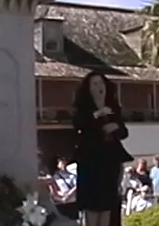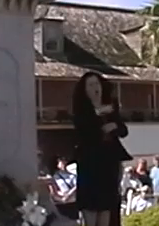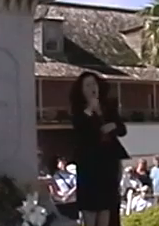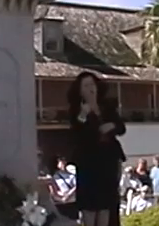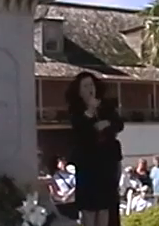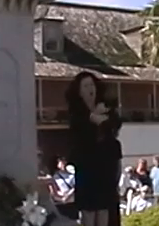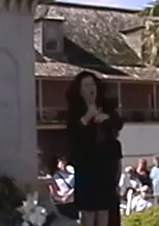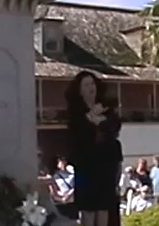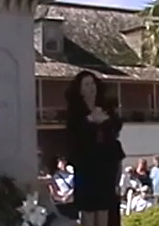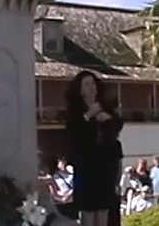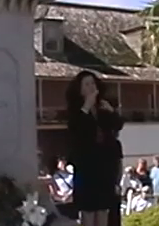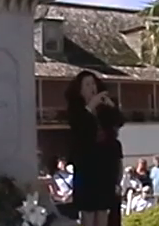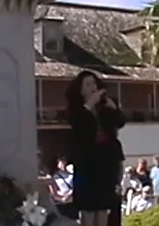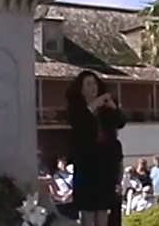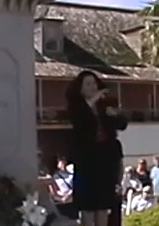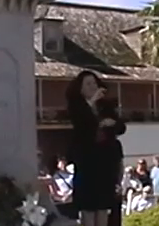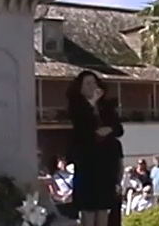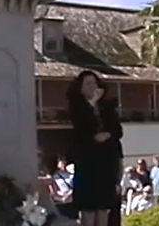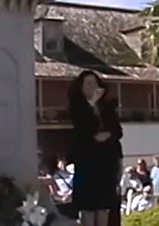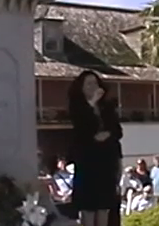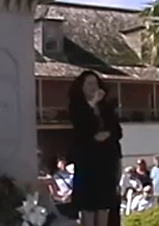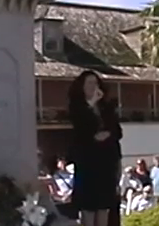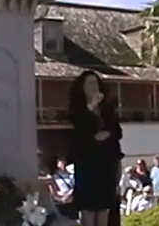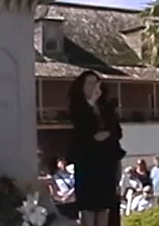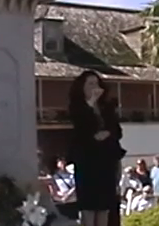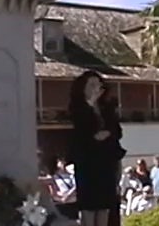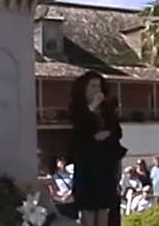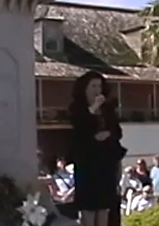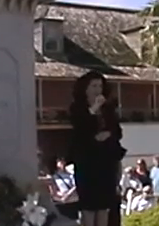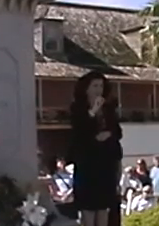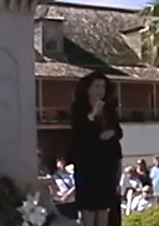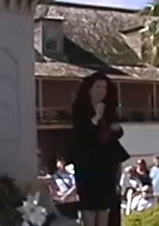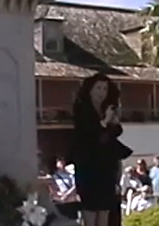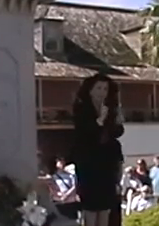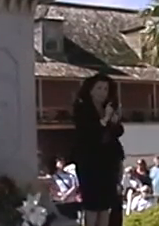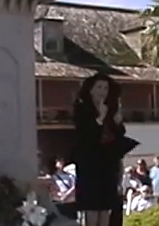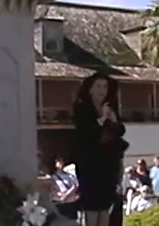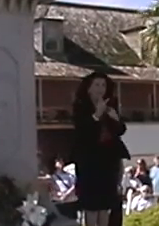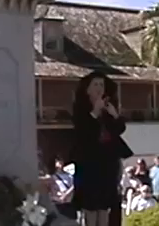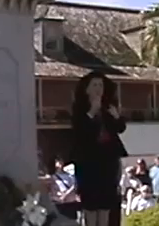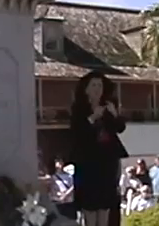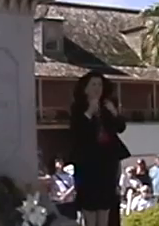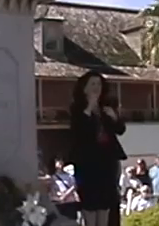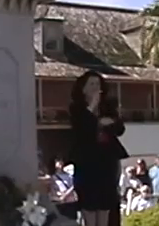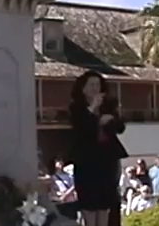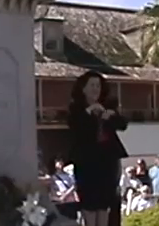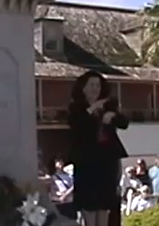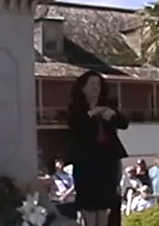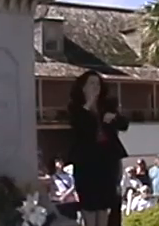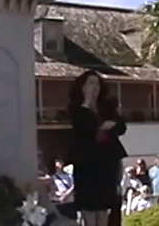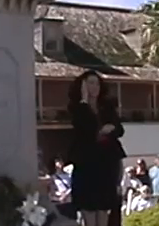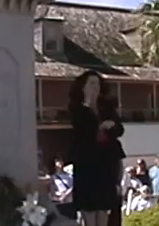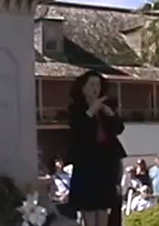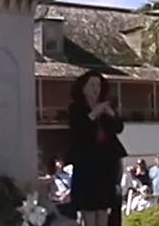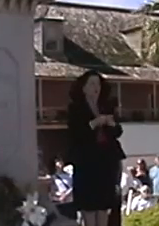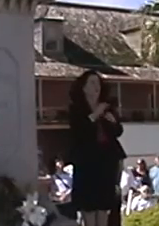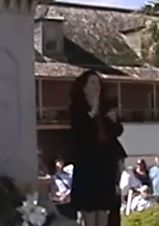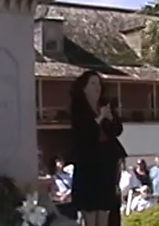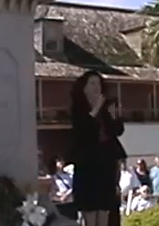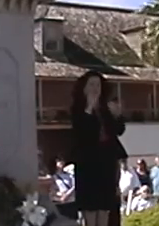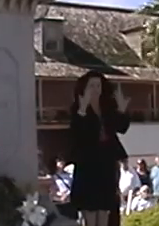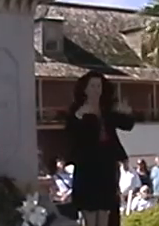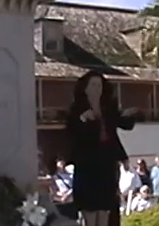Juan, or Borinquen, as the native Taino Indians call it. The conquest was completed